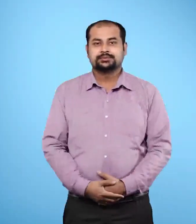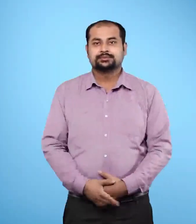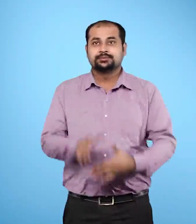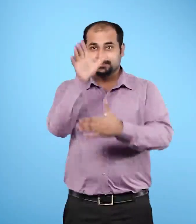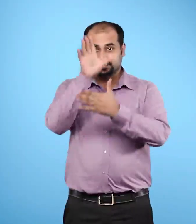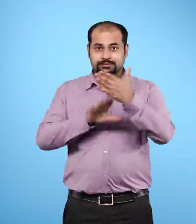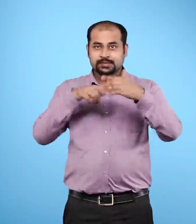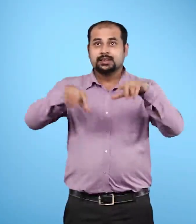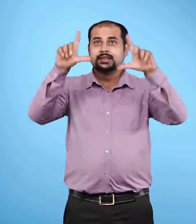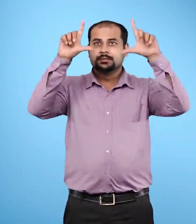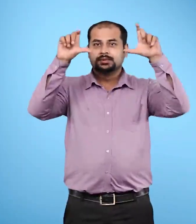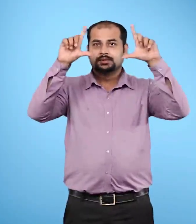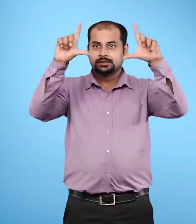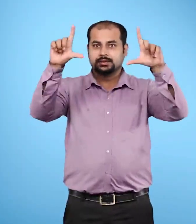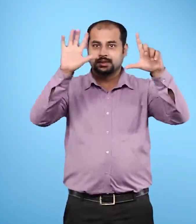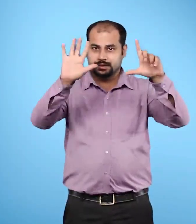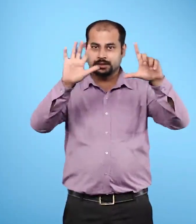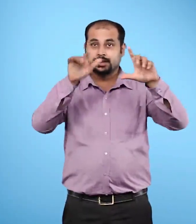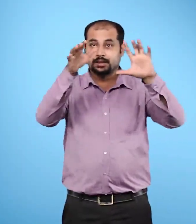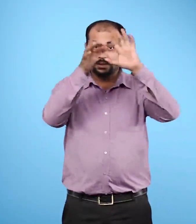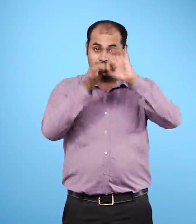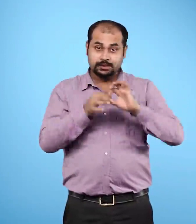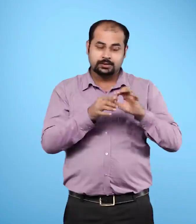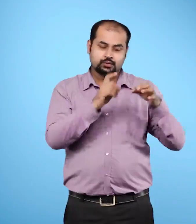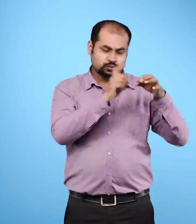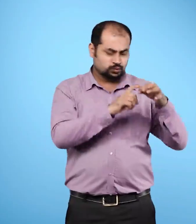There is a picture on this page and few questions.